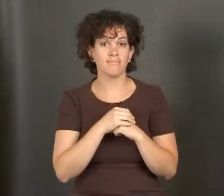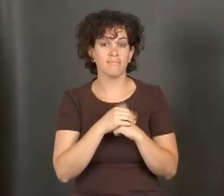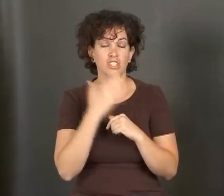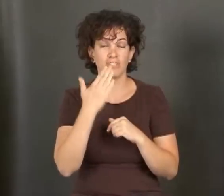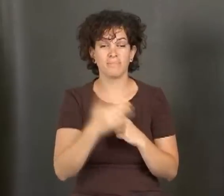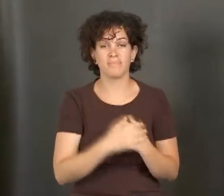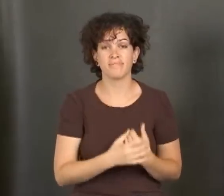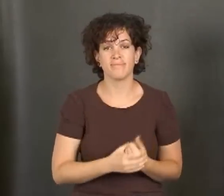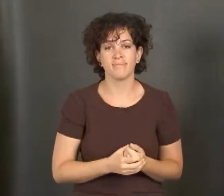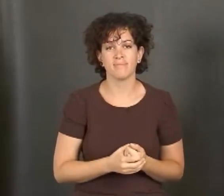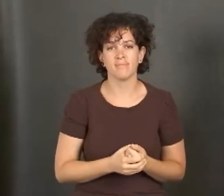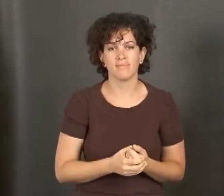understand. Okay? Good job.